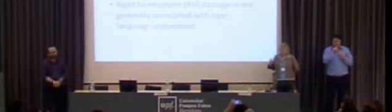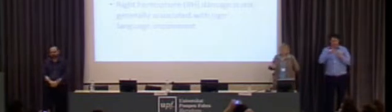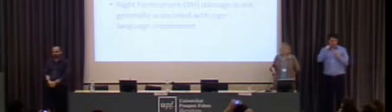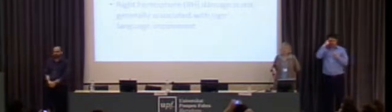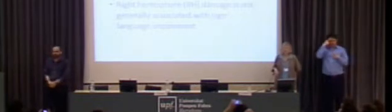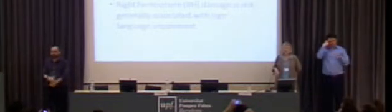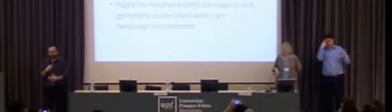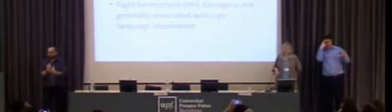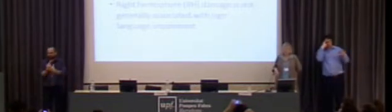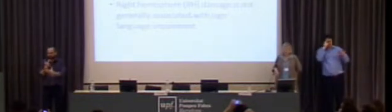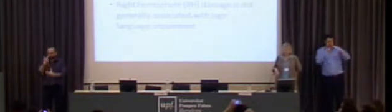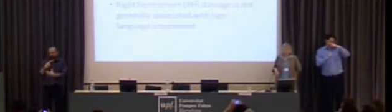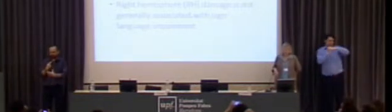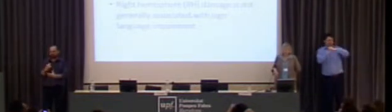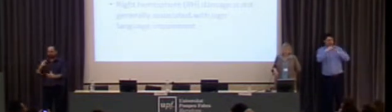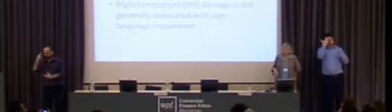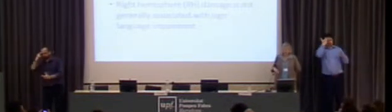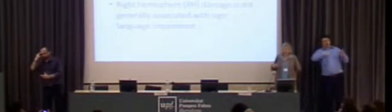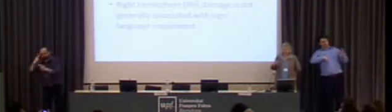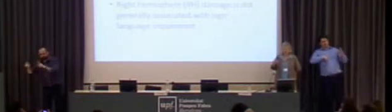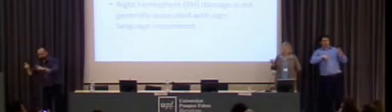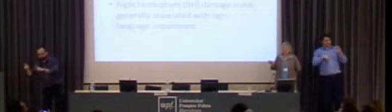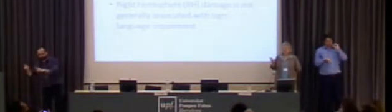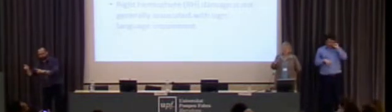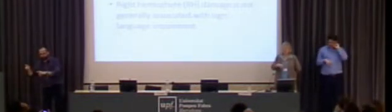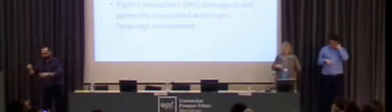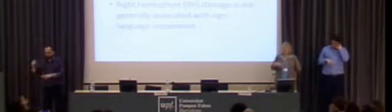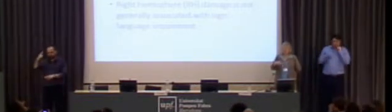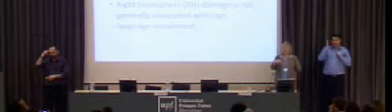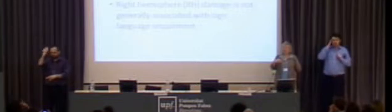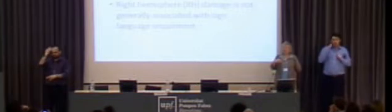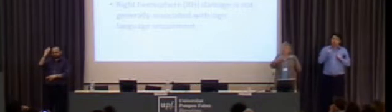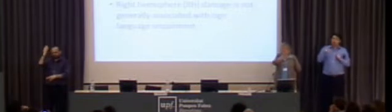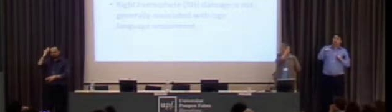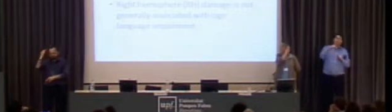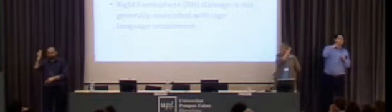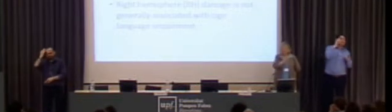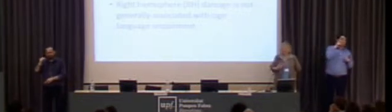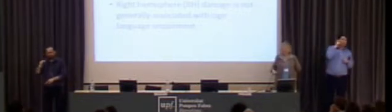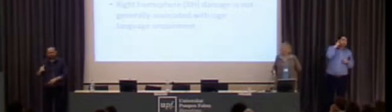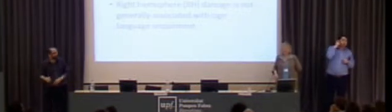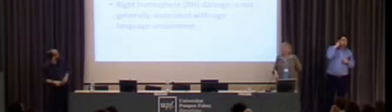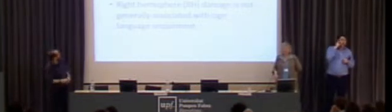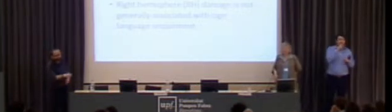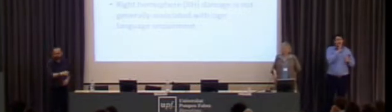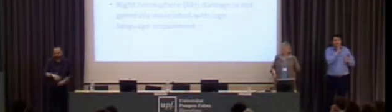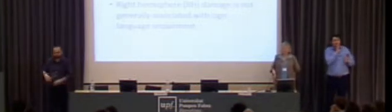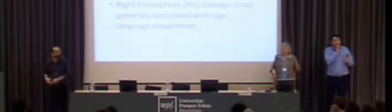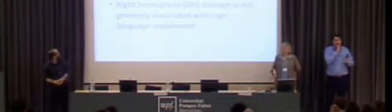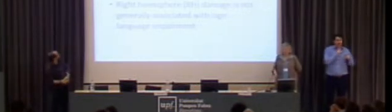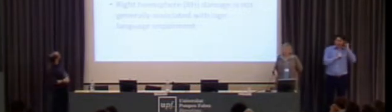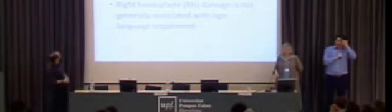known that in the hearing population, left hemisphere damage, right, left hemisphere, that's where language